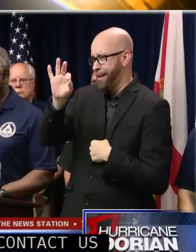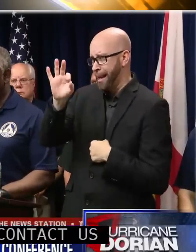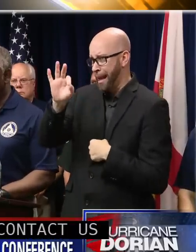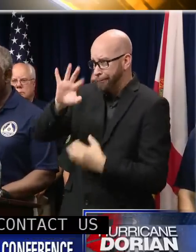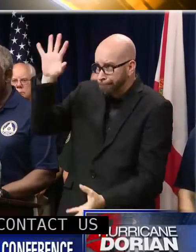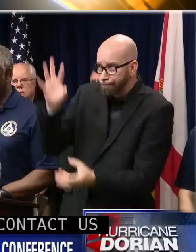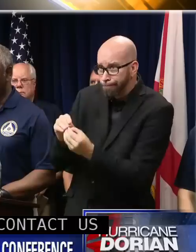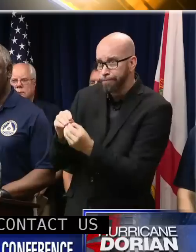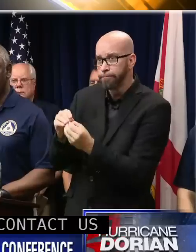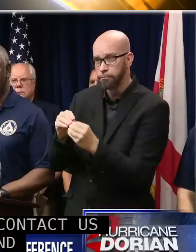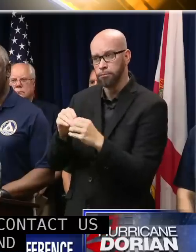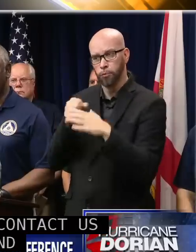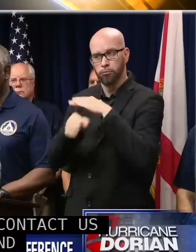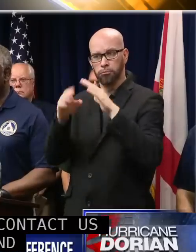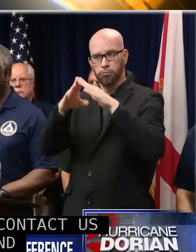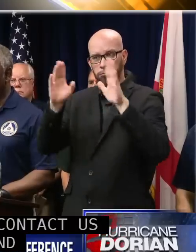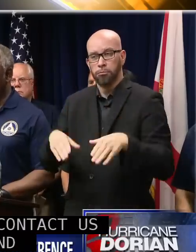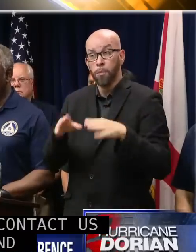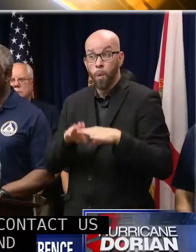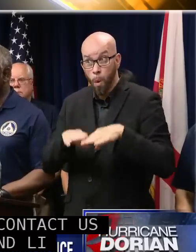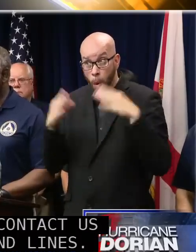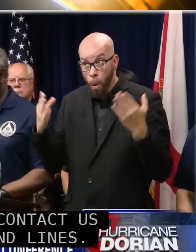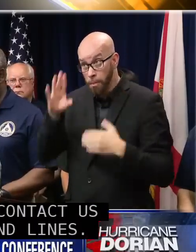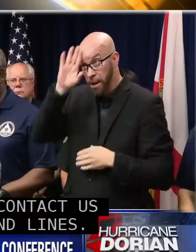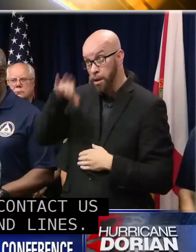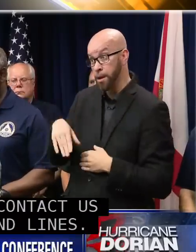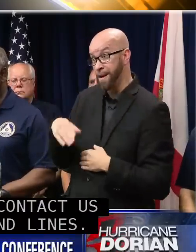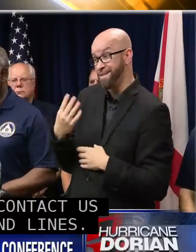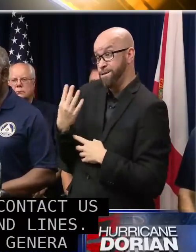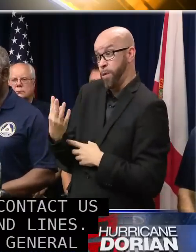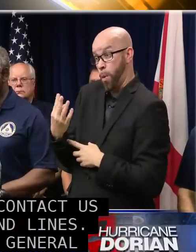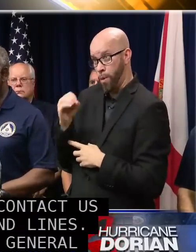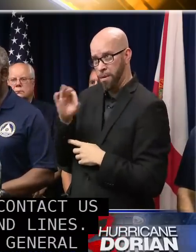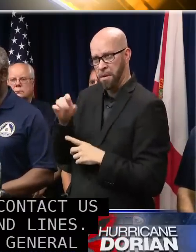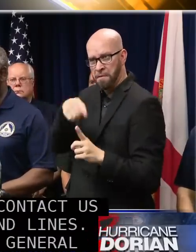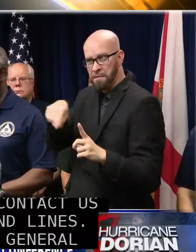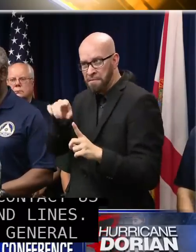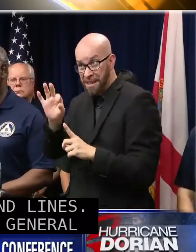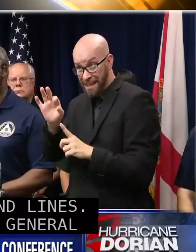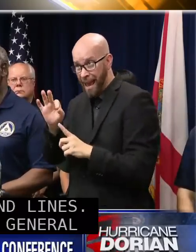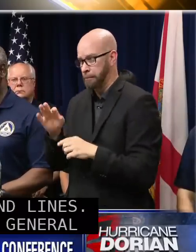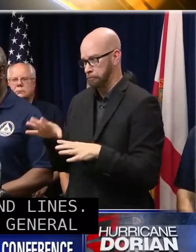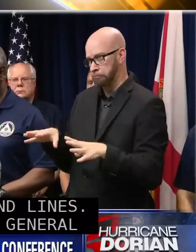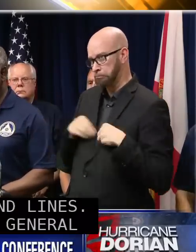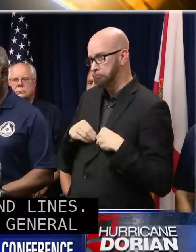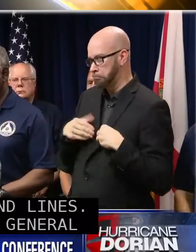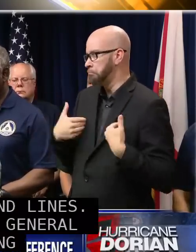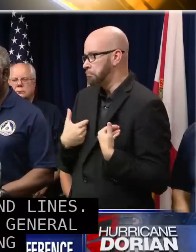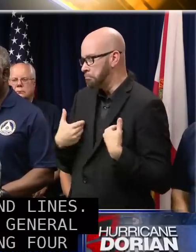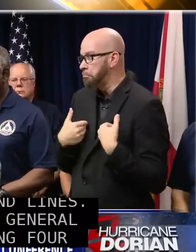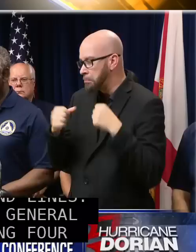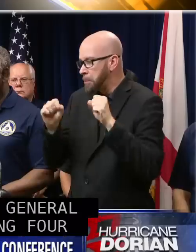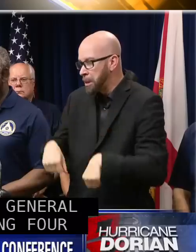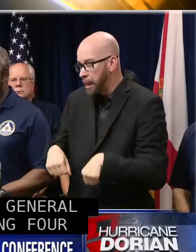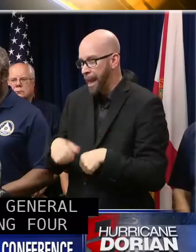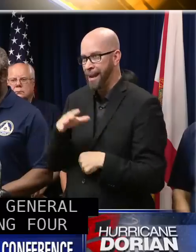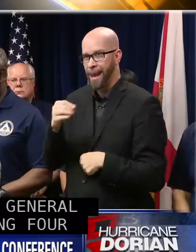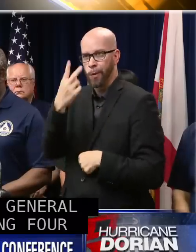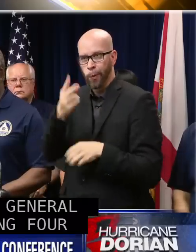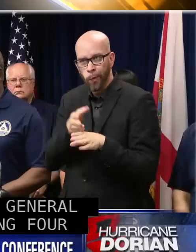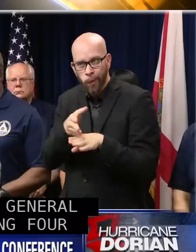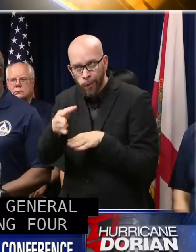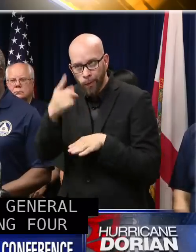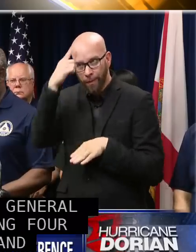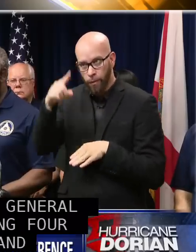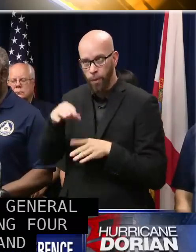shelters open, which includes 4 pet-friendly shelters and 2 special needs or medical shelters. Today, Orange